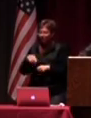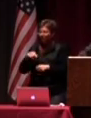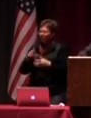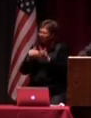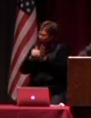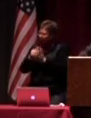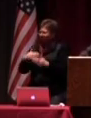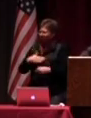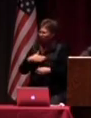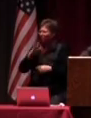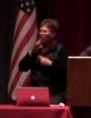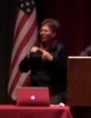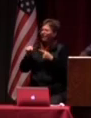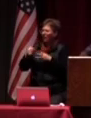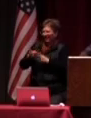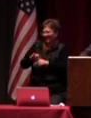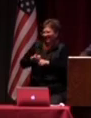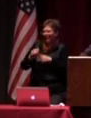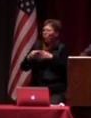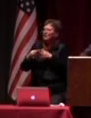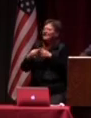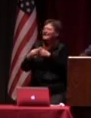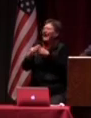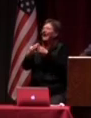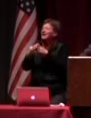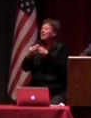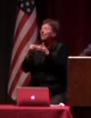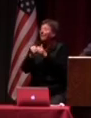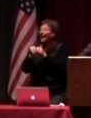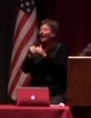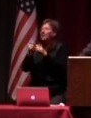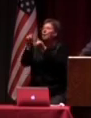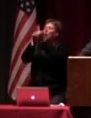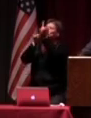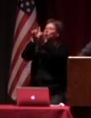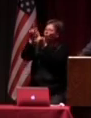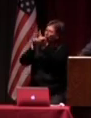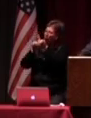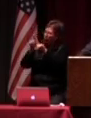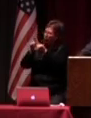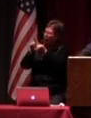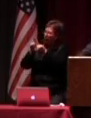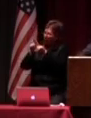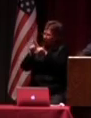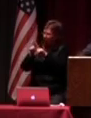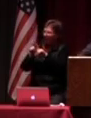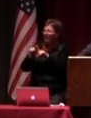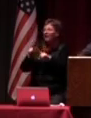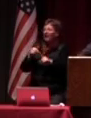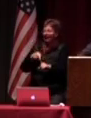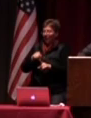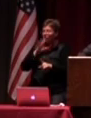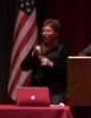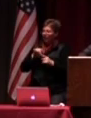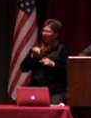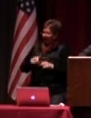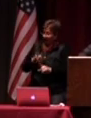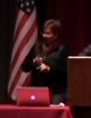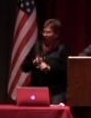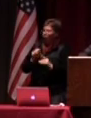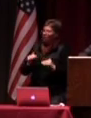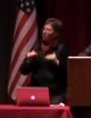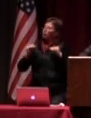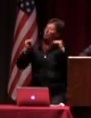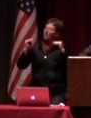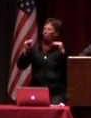repeatedly about being guided by a star, a special, almost divine blessing, about being a superior person. He told one of